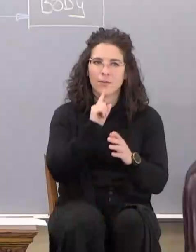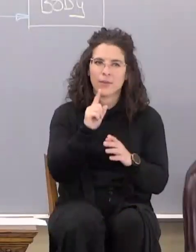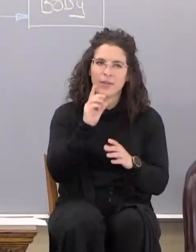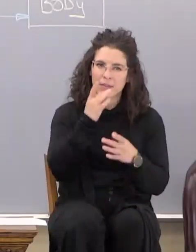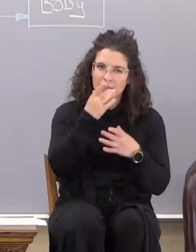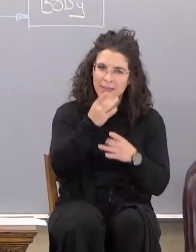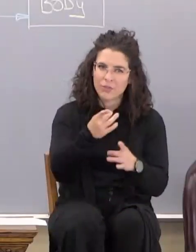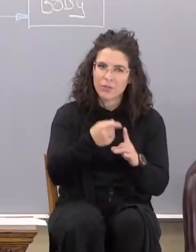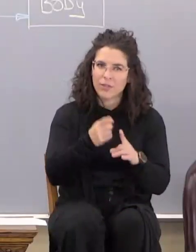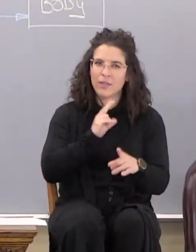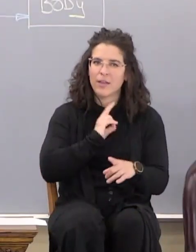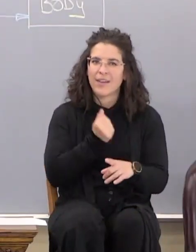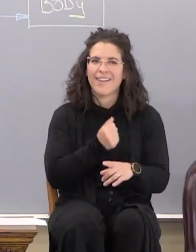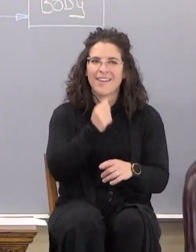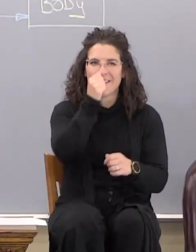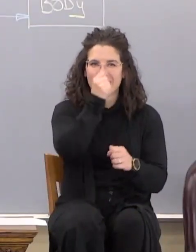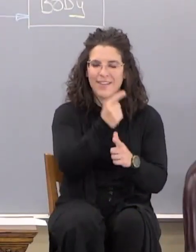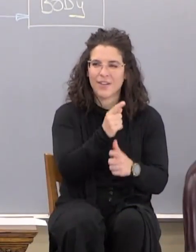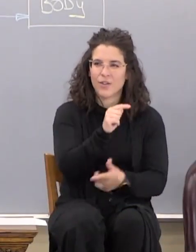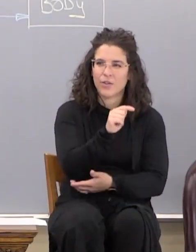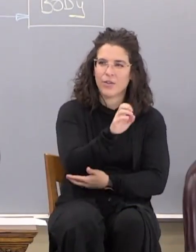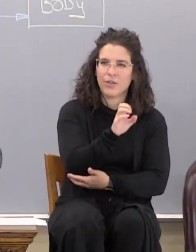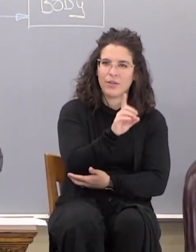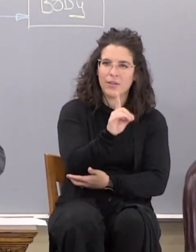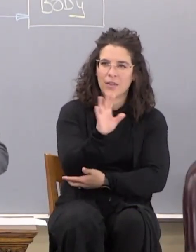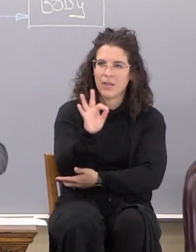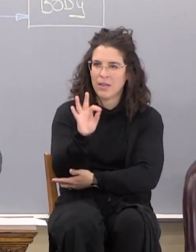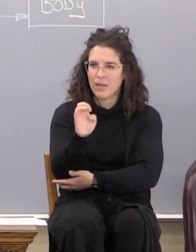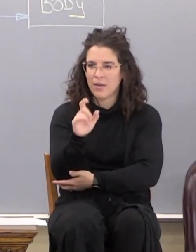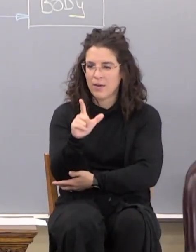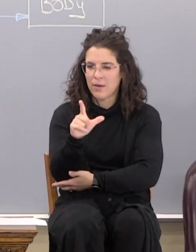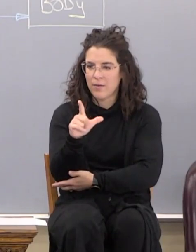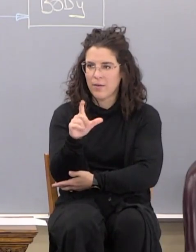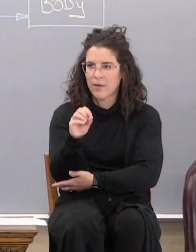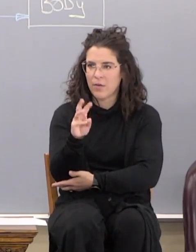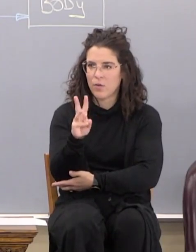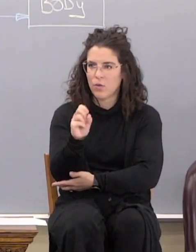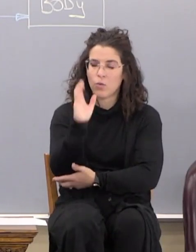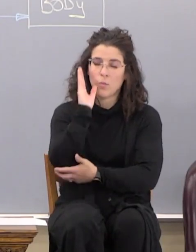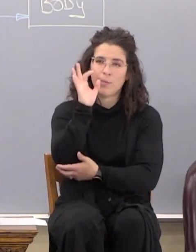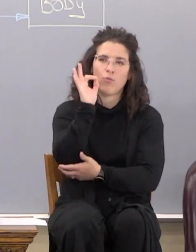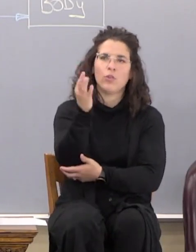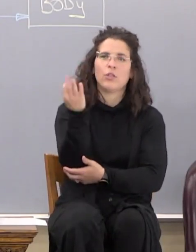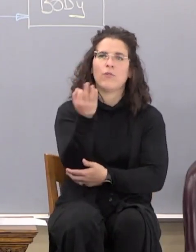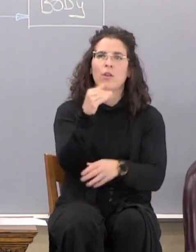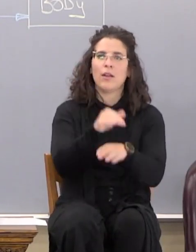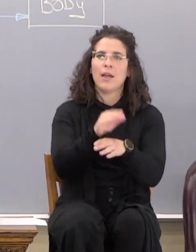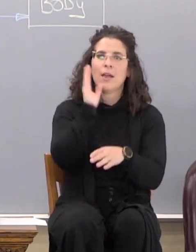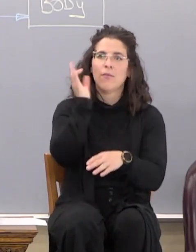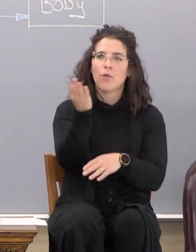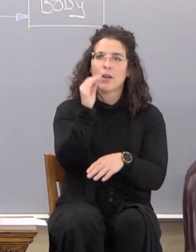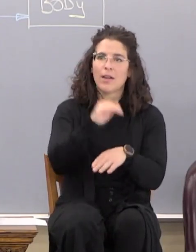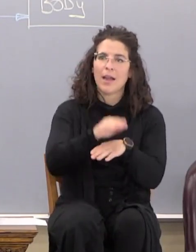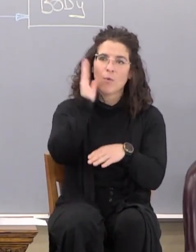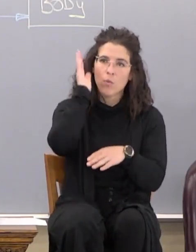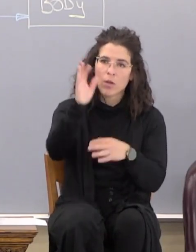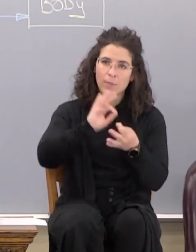Brother Ted Fellows will be preaching next Friday night, wrote that song, wrote that verse years ago.